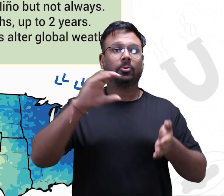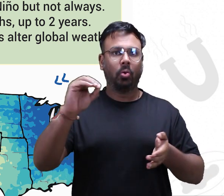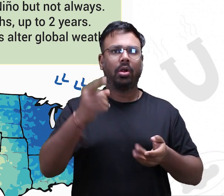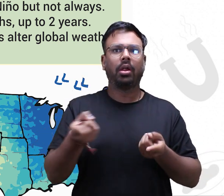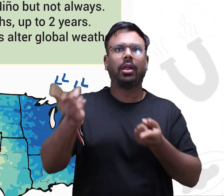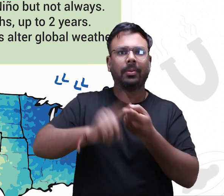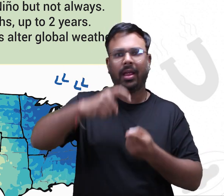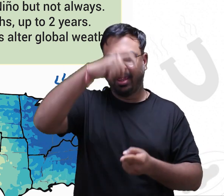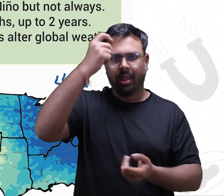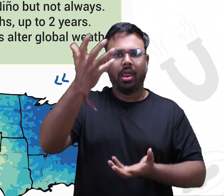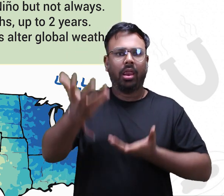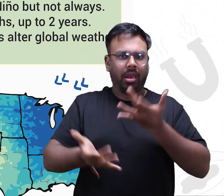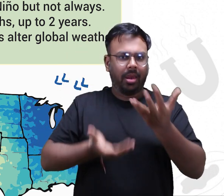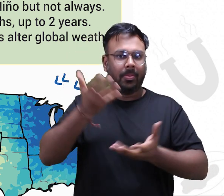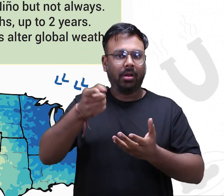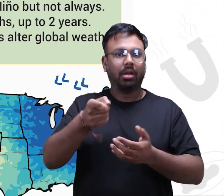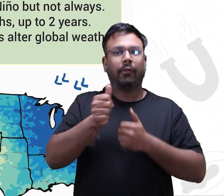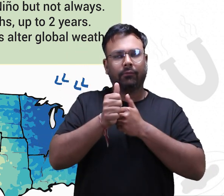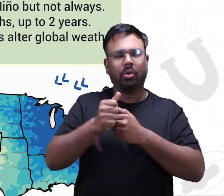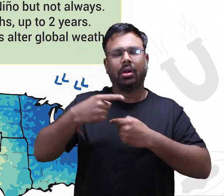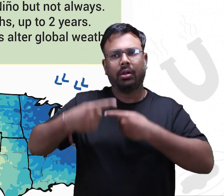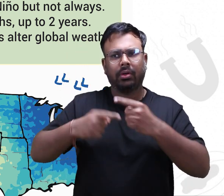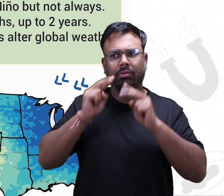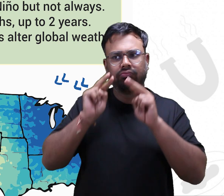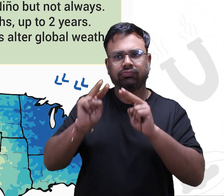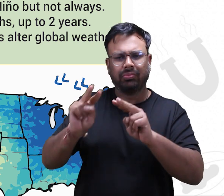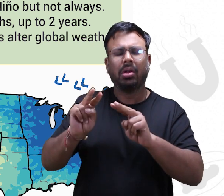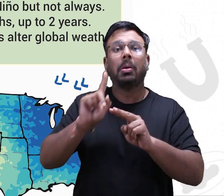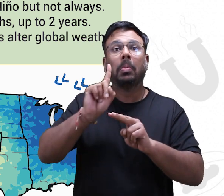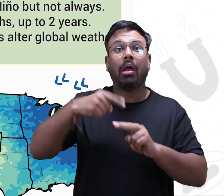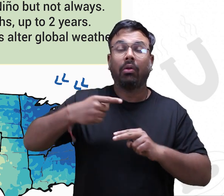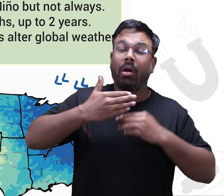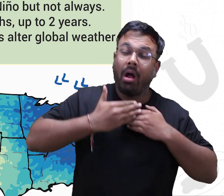occurrency often follows El Nino but not always.